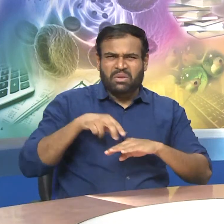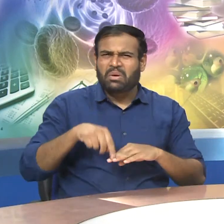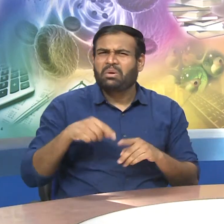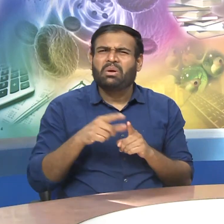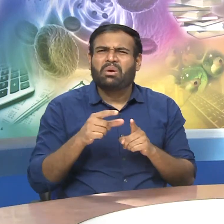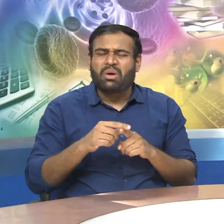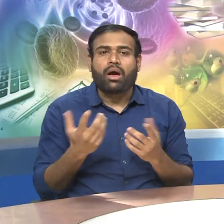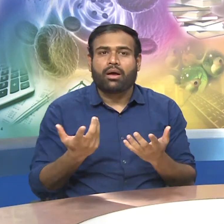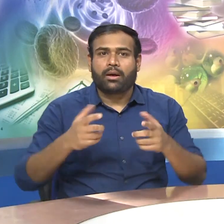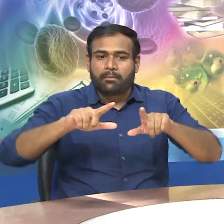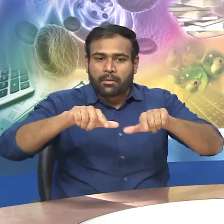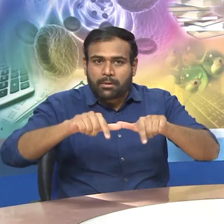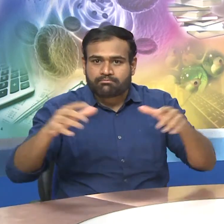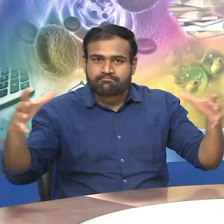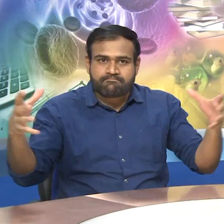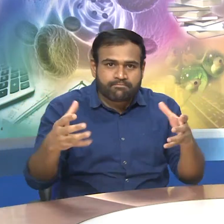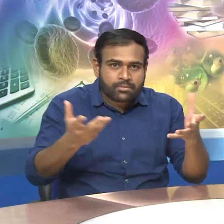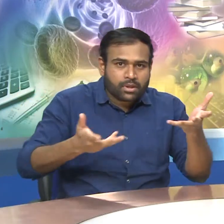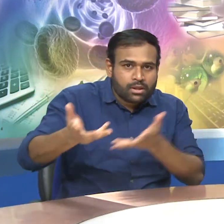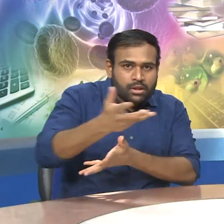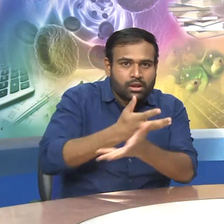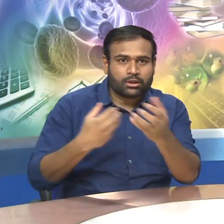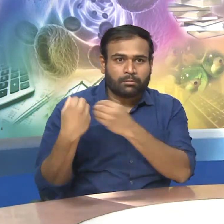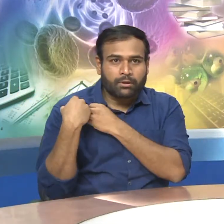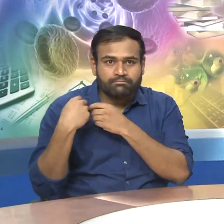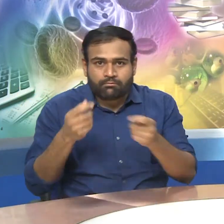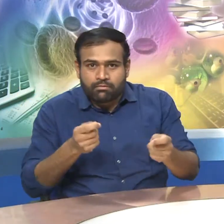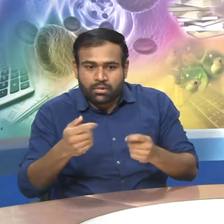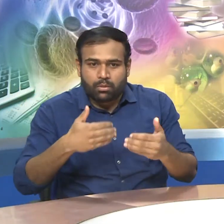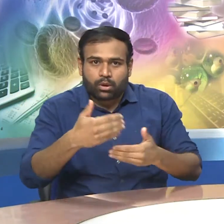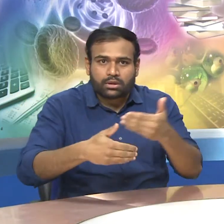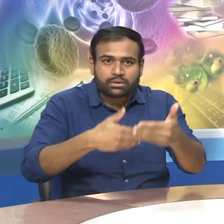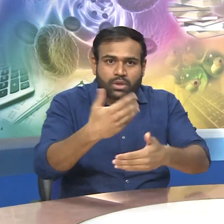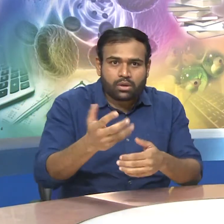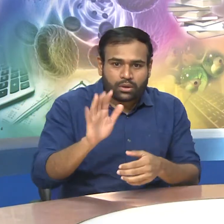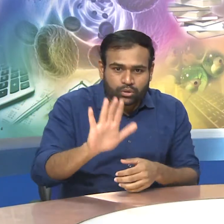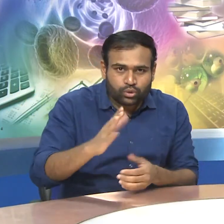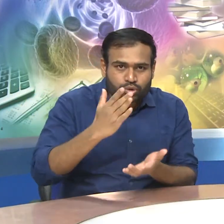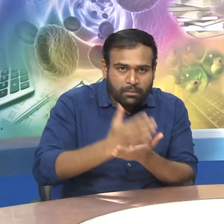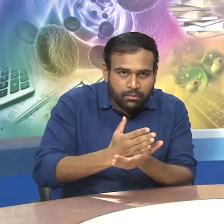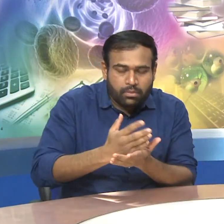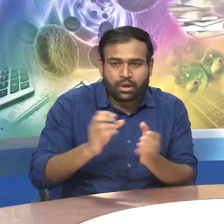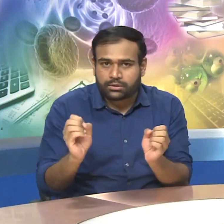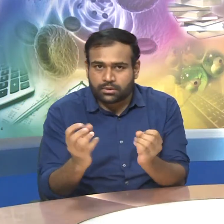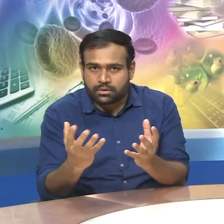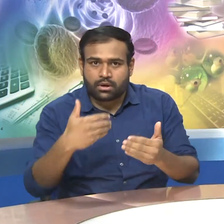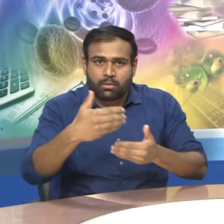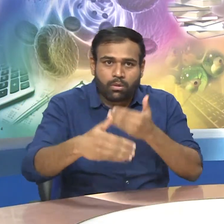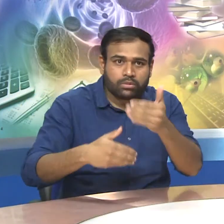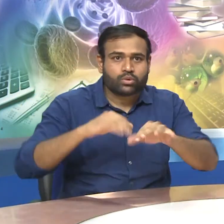presides over the meetings of the House and conducts its proceeding.